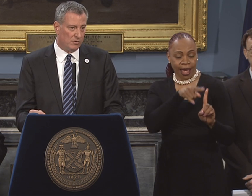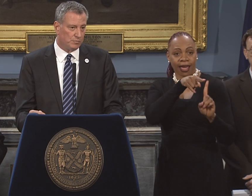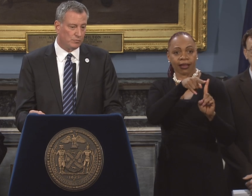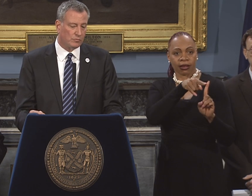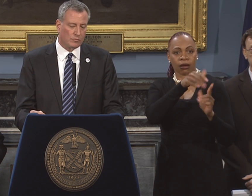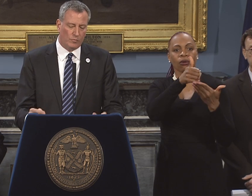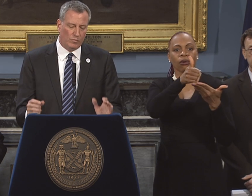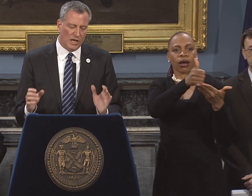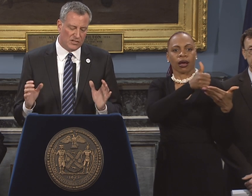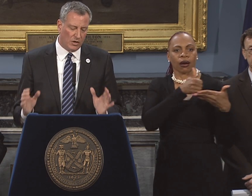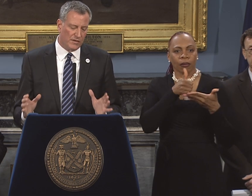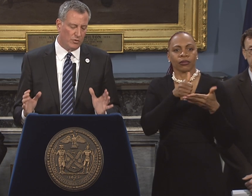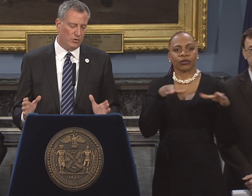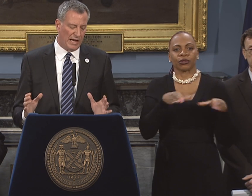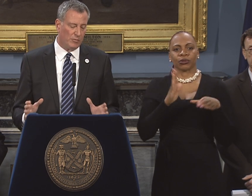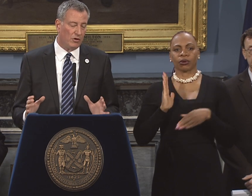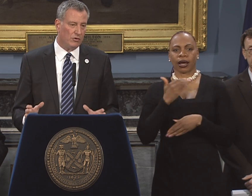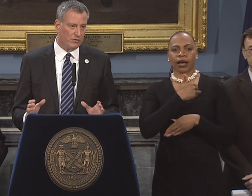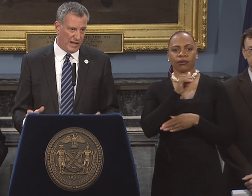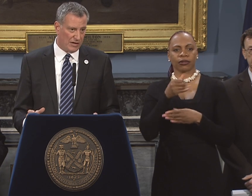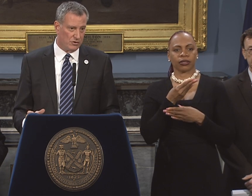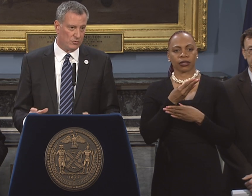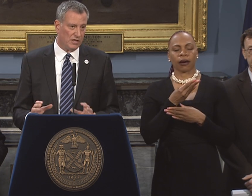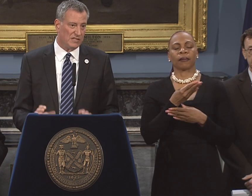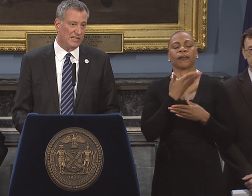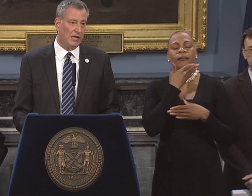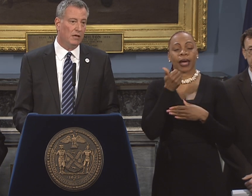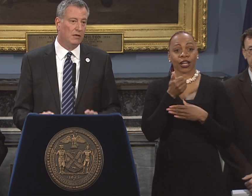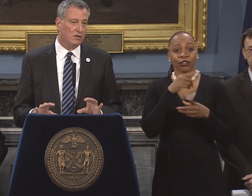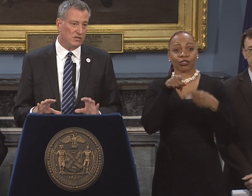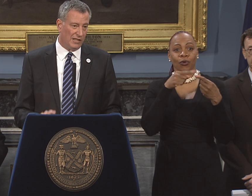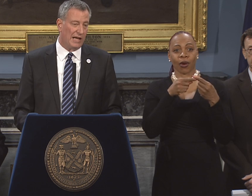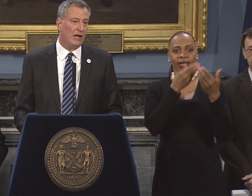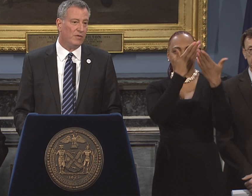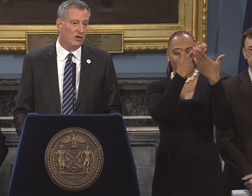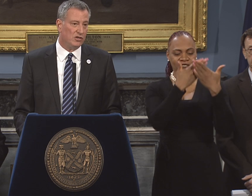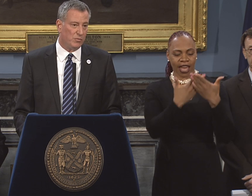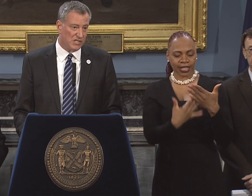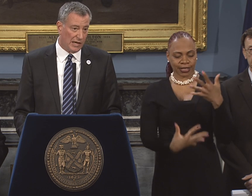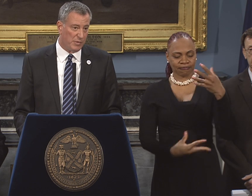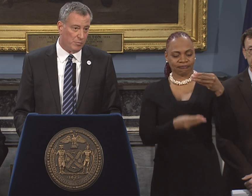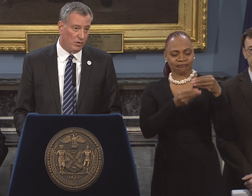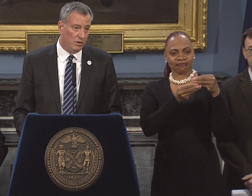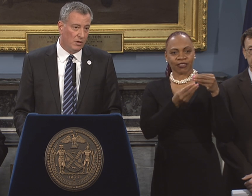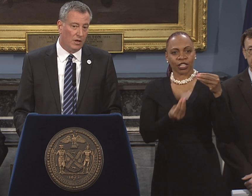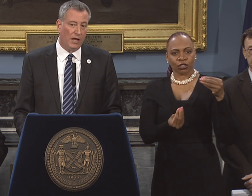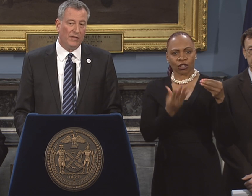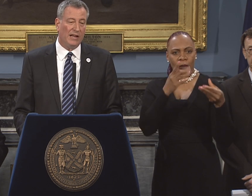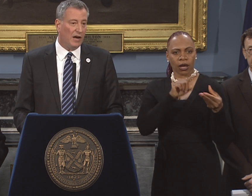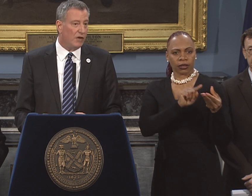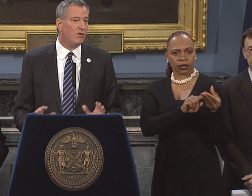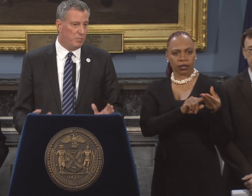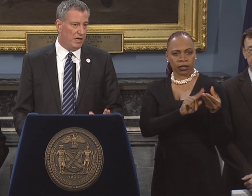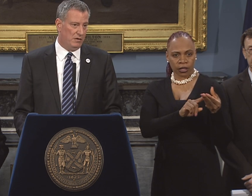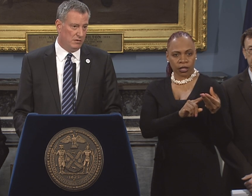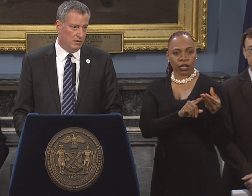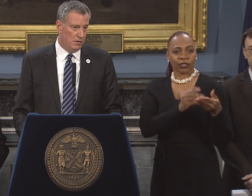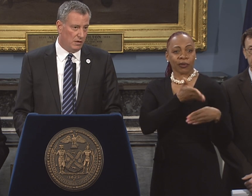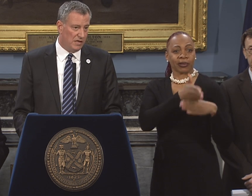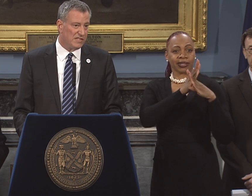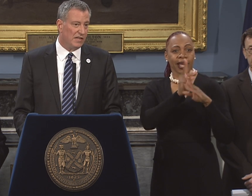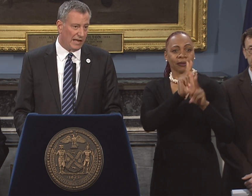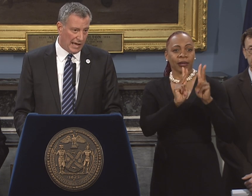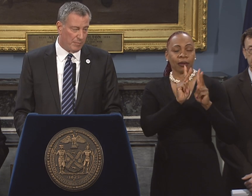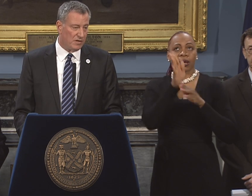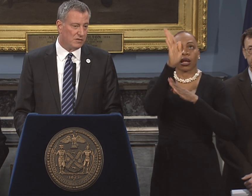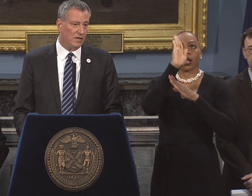job better. And so I think when you add up all those factors, we can say there's a lot out there to protect people. And then, God forbid,